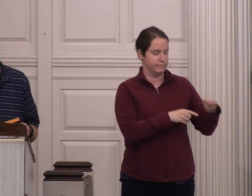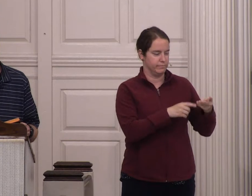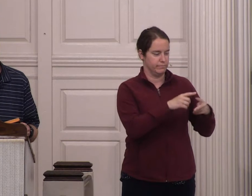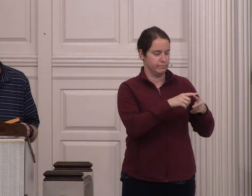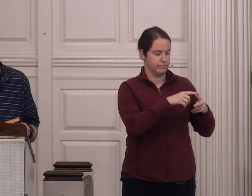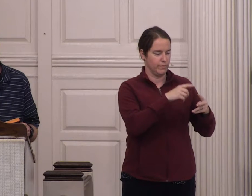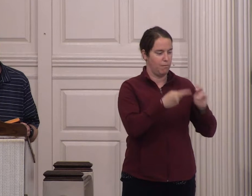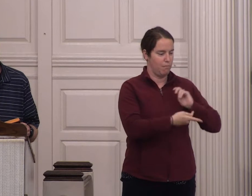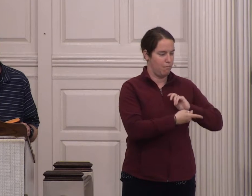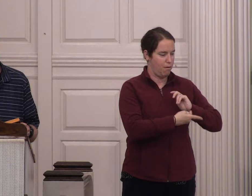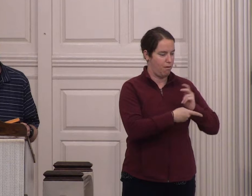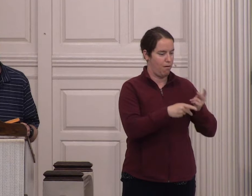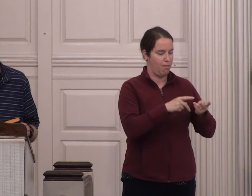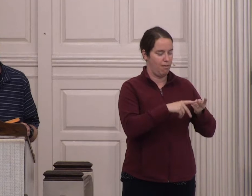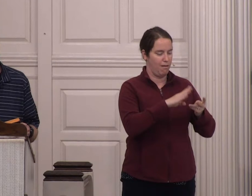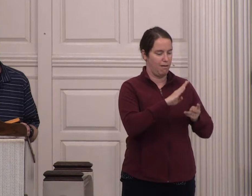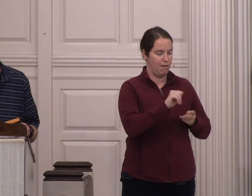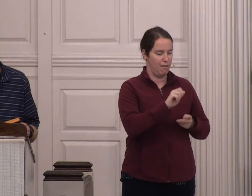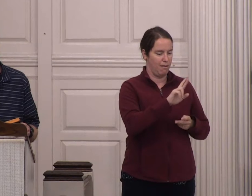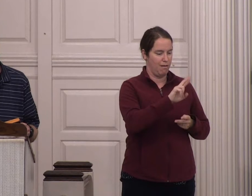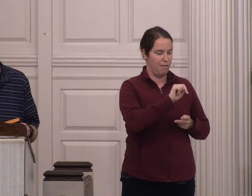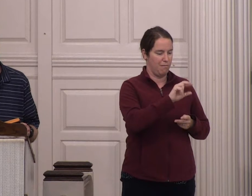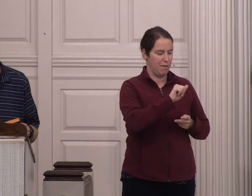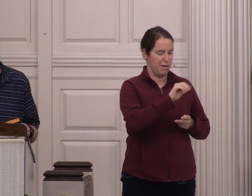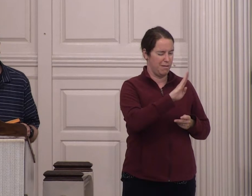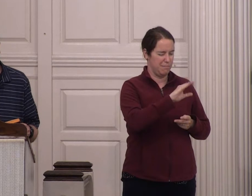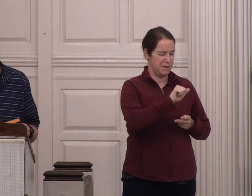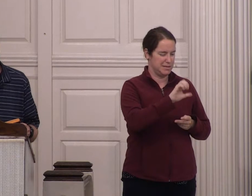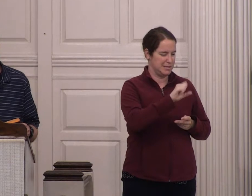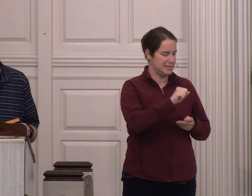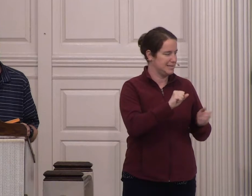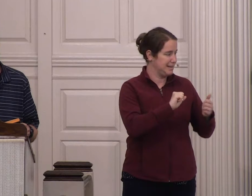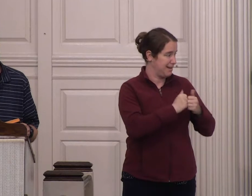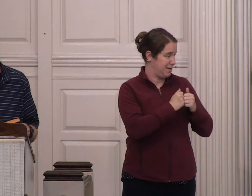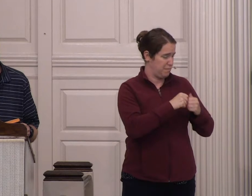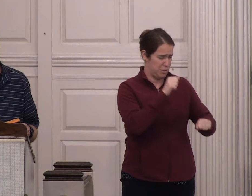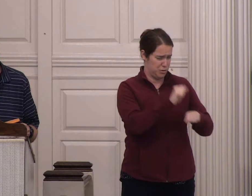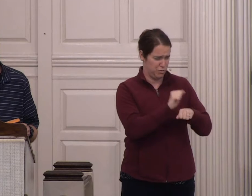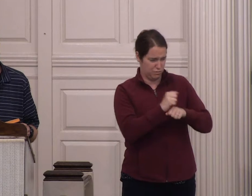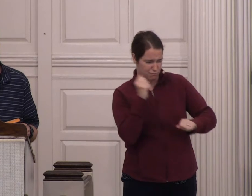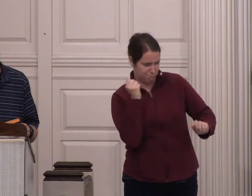to attack and stone Paul and Barnabas.